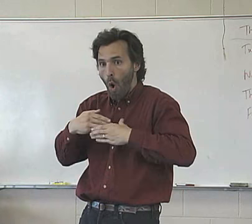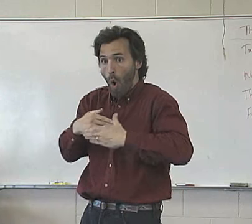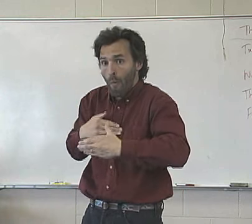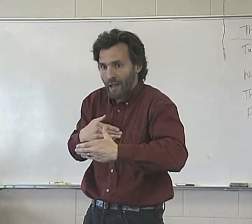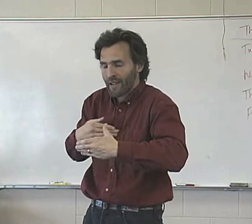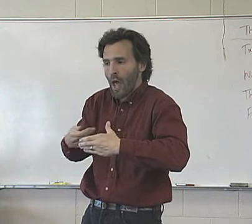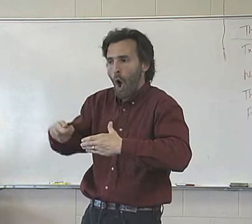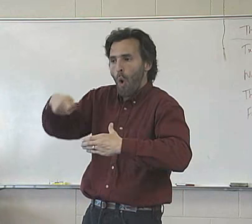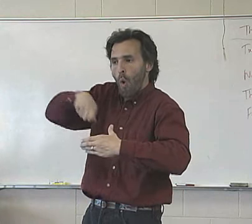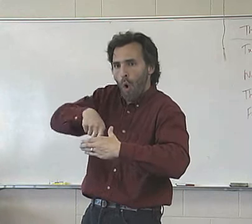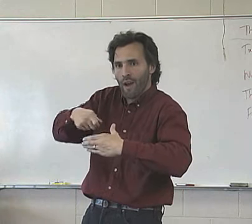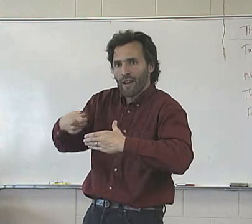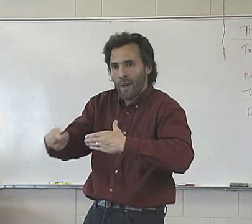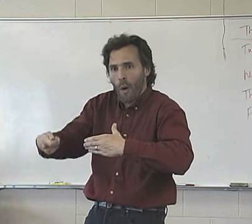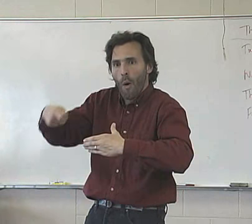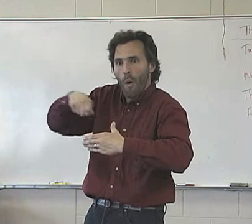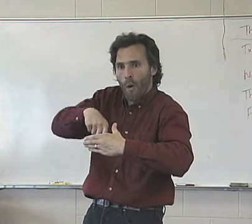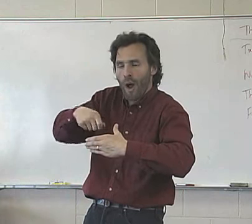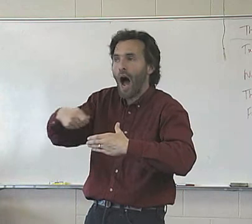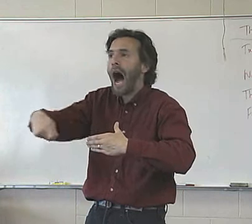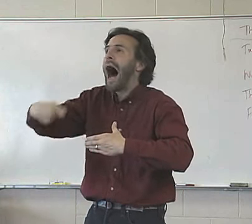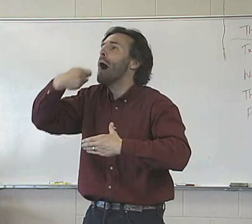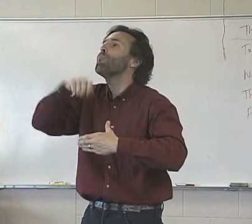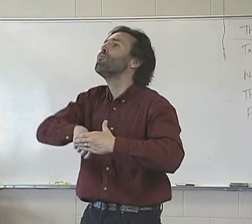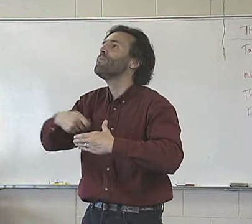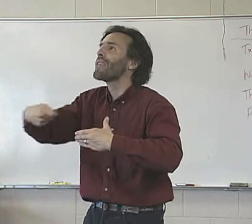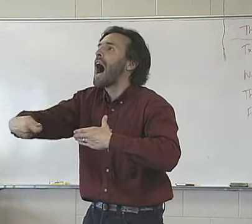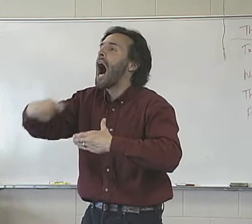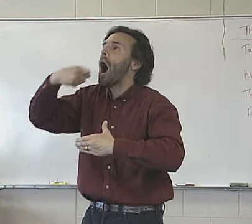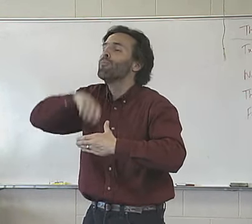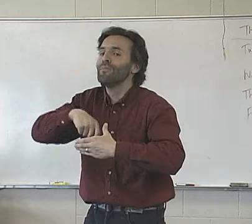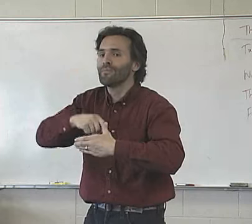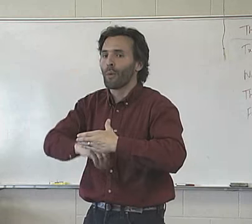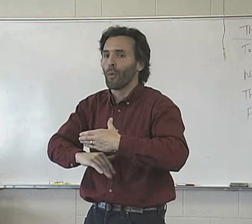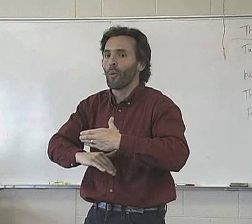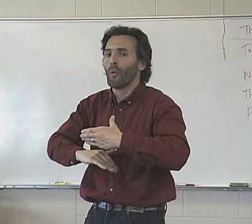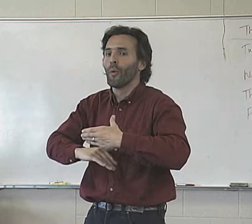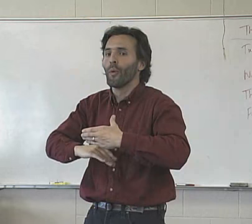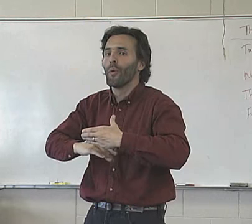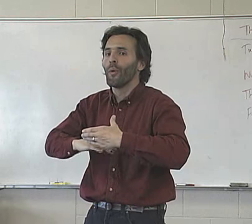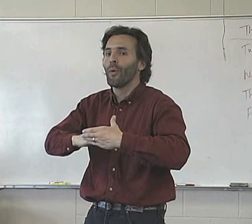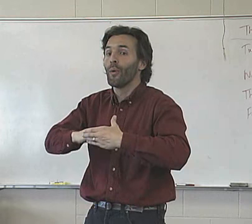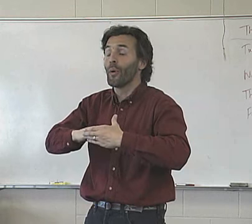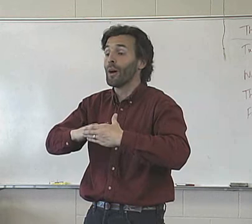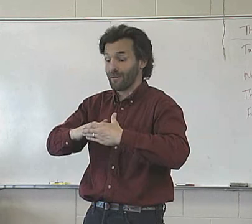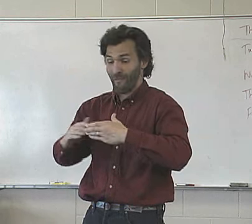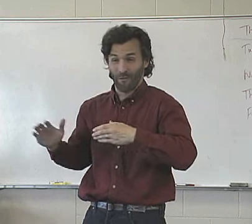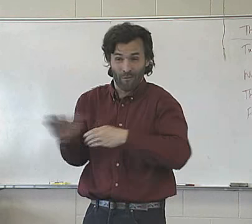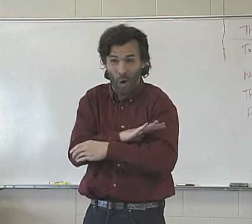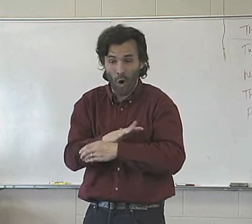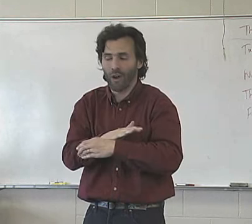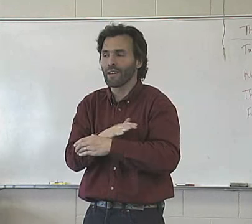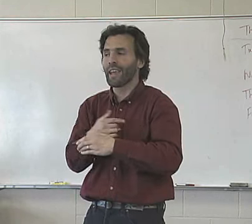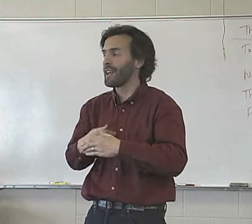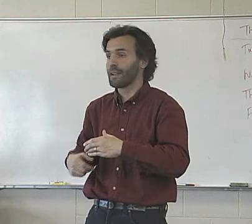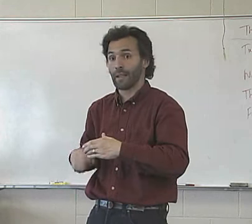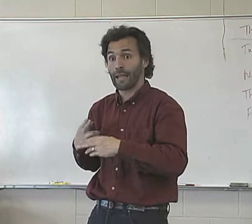and he put the food in the pack. And when the pack was full, he got out his knife and he ripped a hole in it, and then he